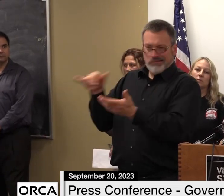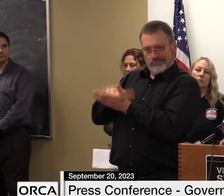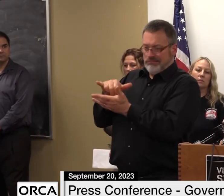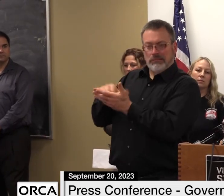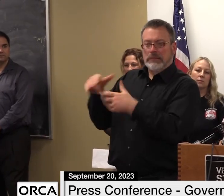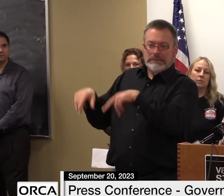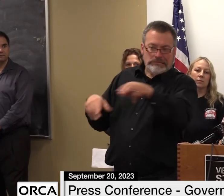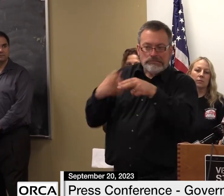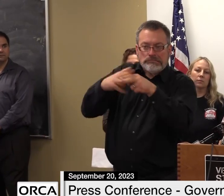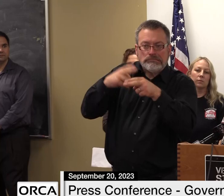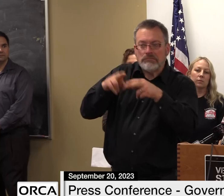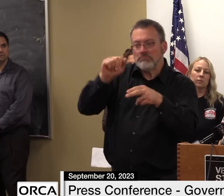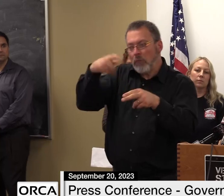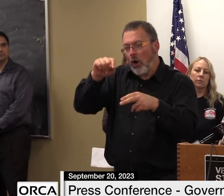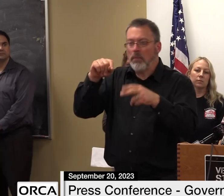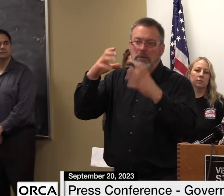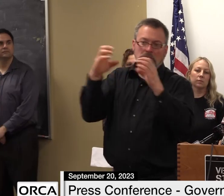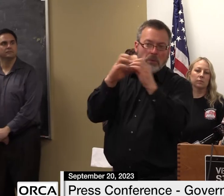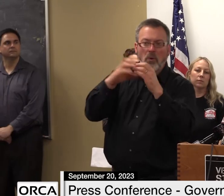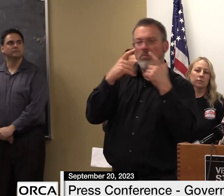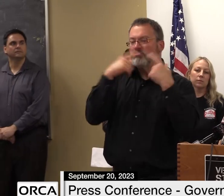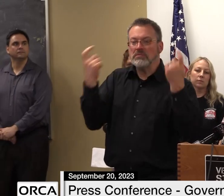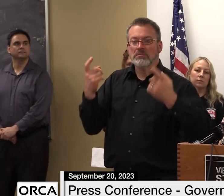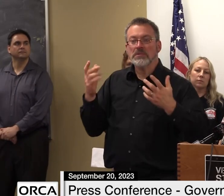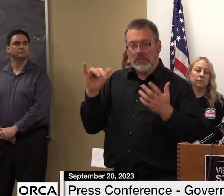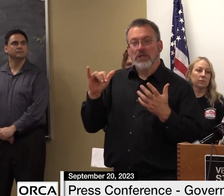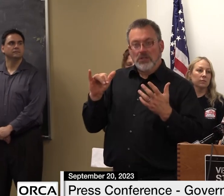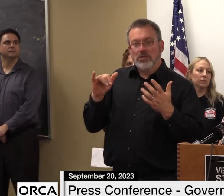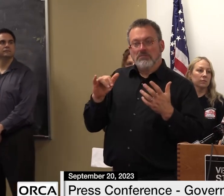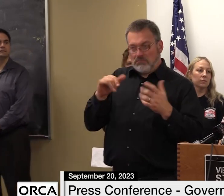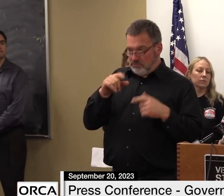as you see right on the trailer, right, we have the mobile housing units available.